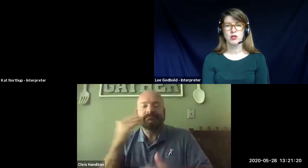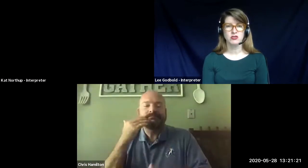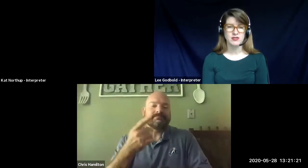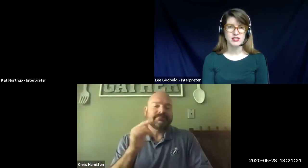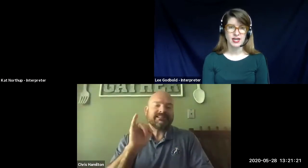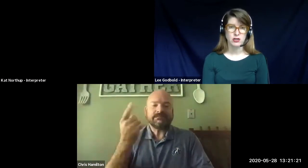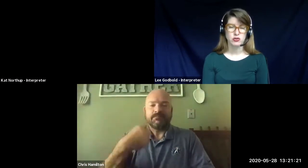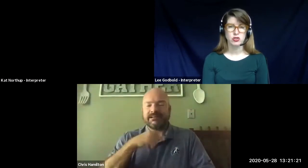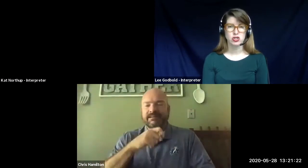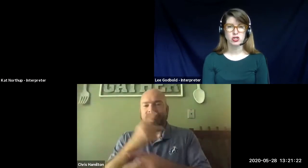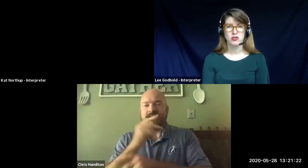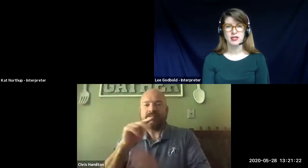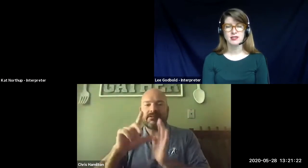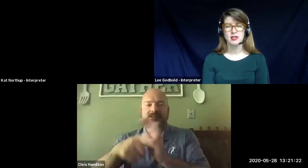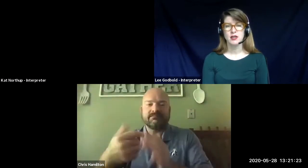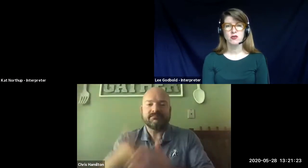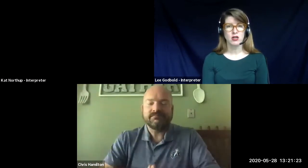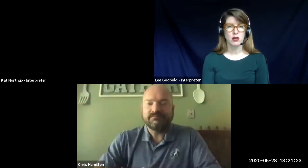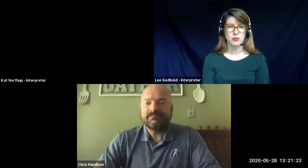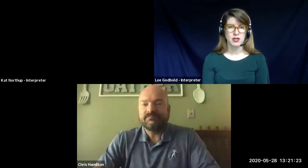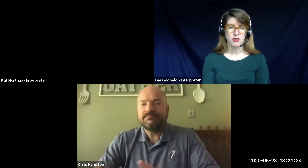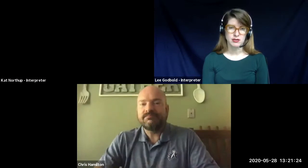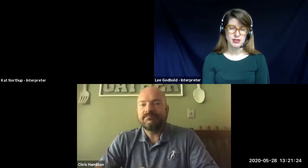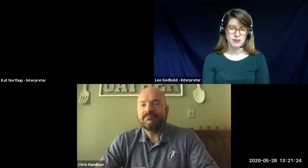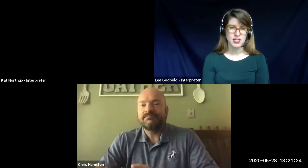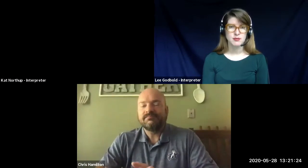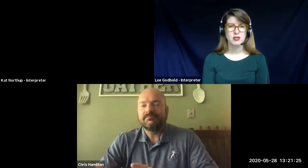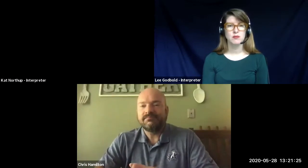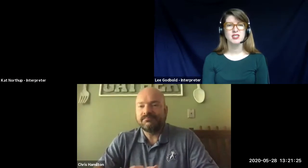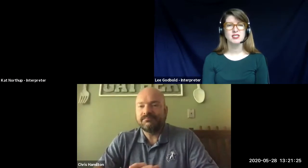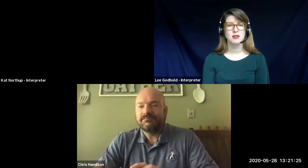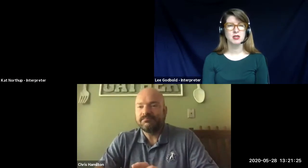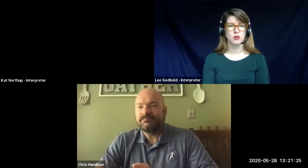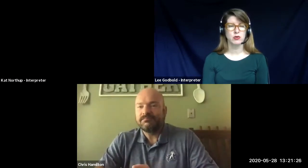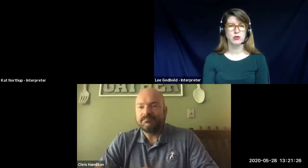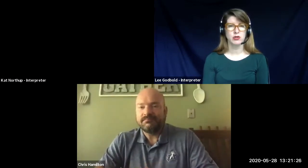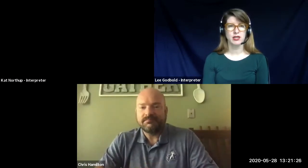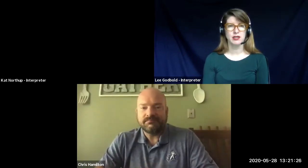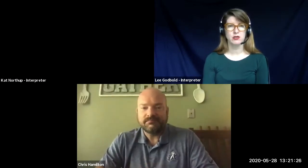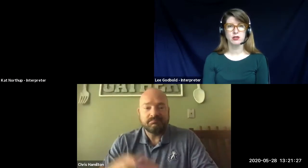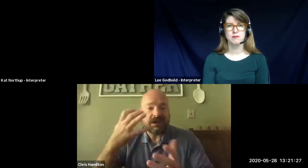also have to stagger to ensure that they're not coming all at the same time. So that's something that we're going to coordinate later on.